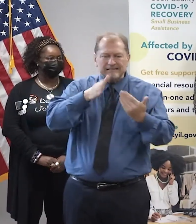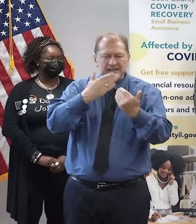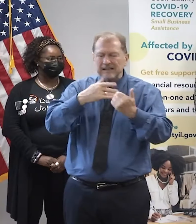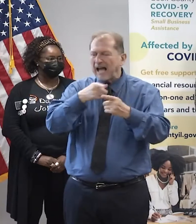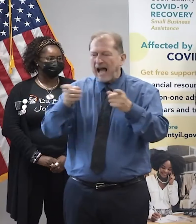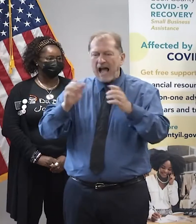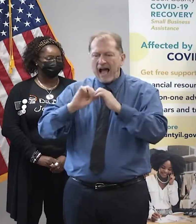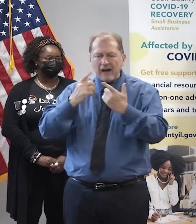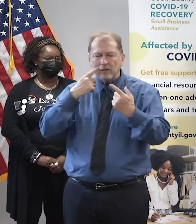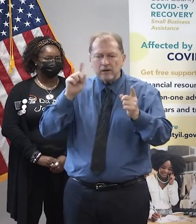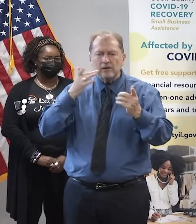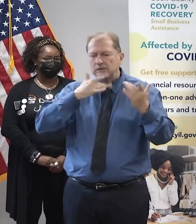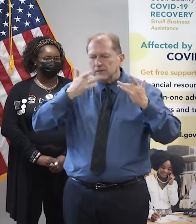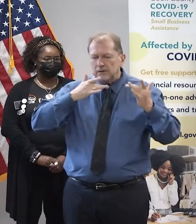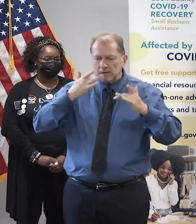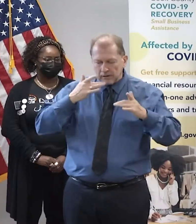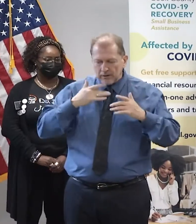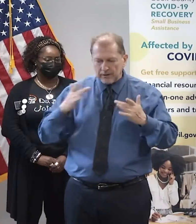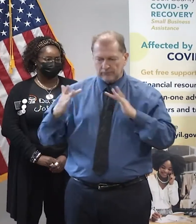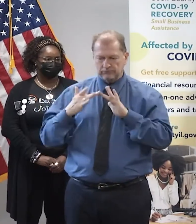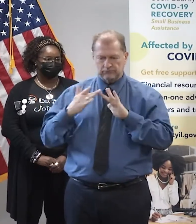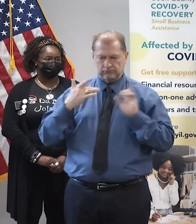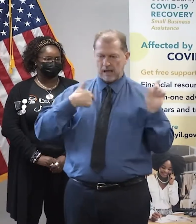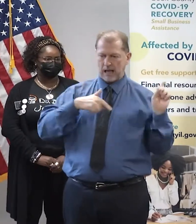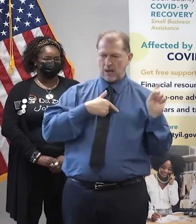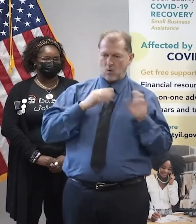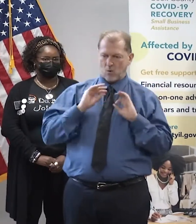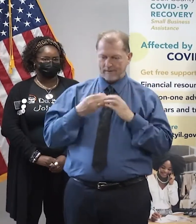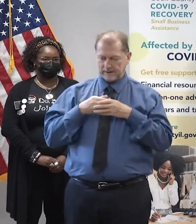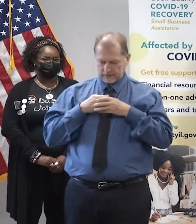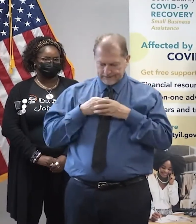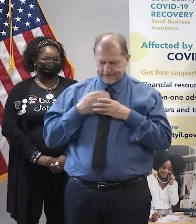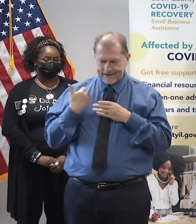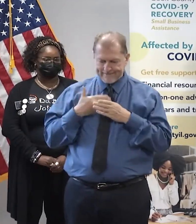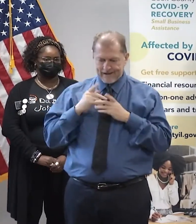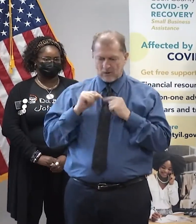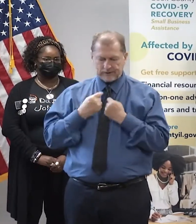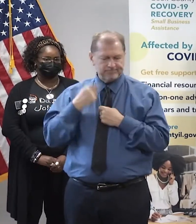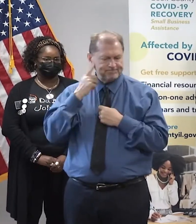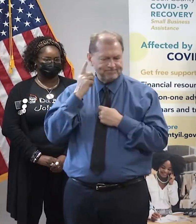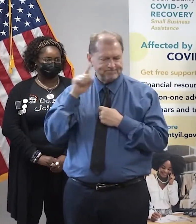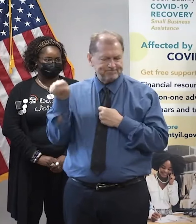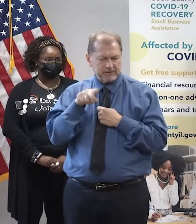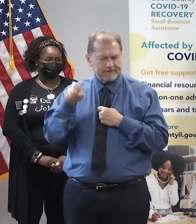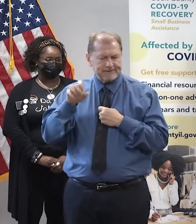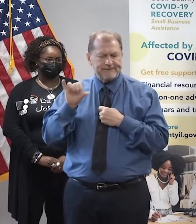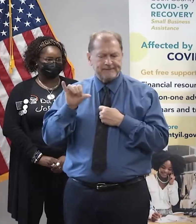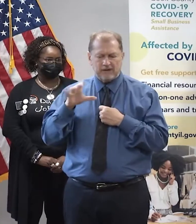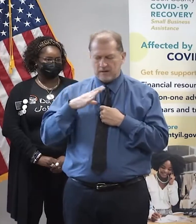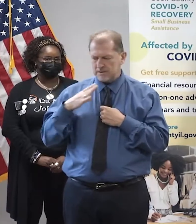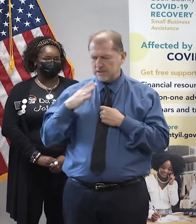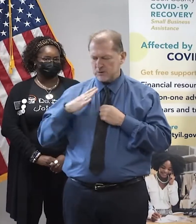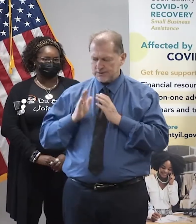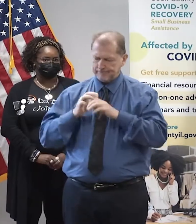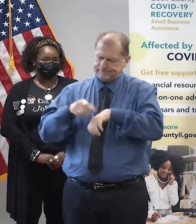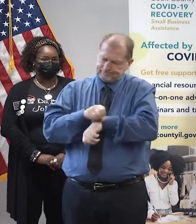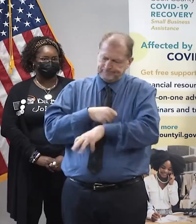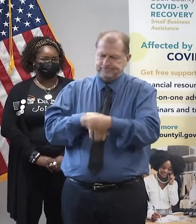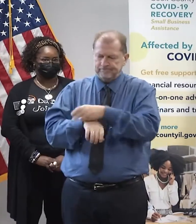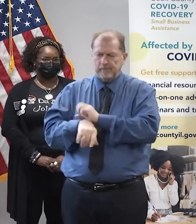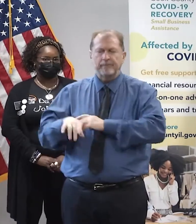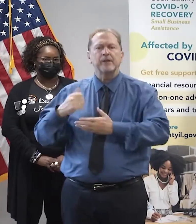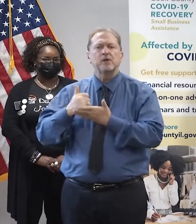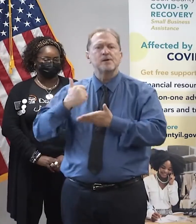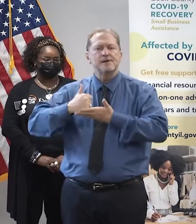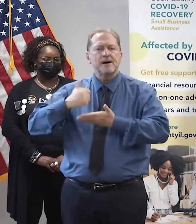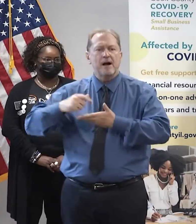they survive, and I knew that that was what our team needed to hear in order to keep them going. But all